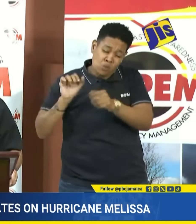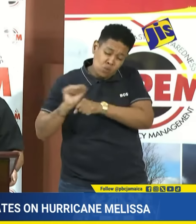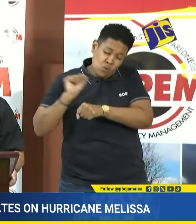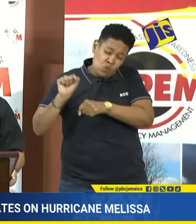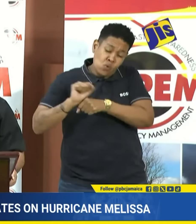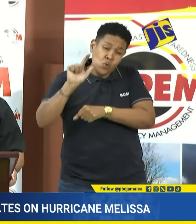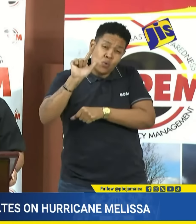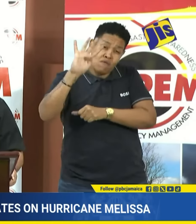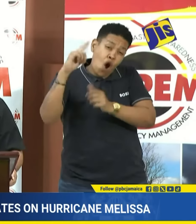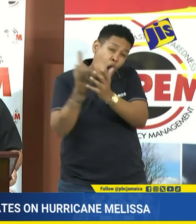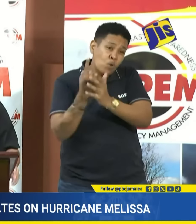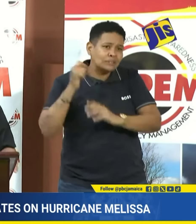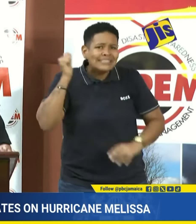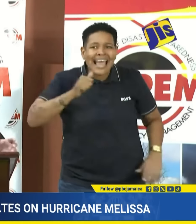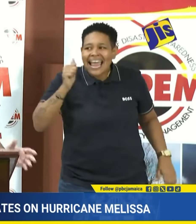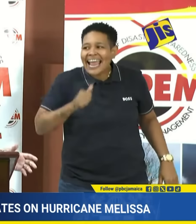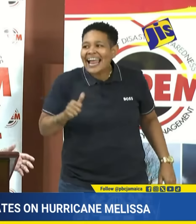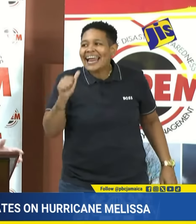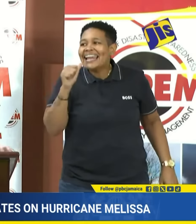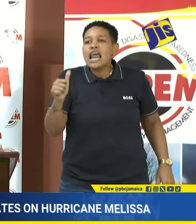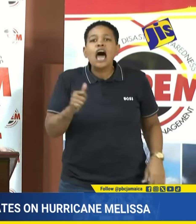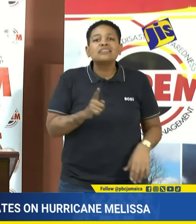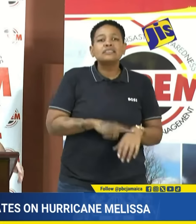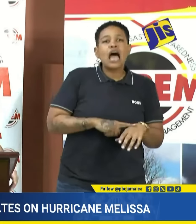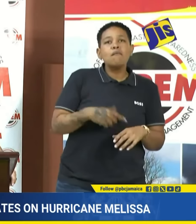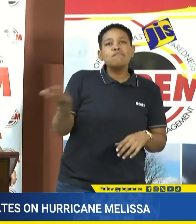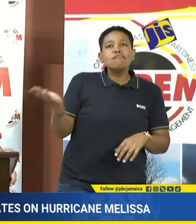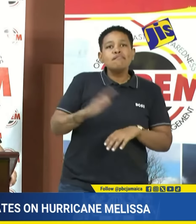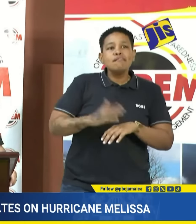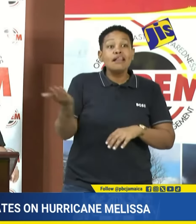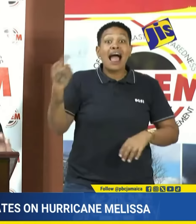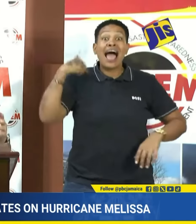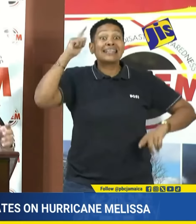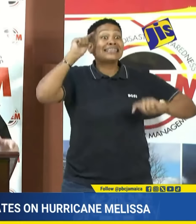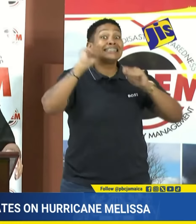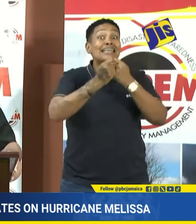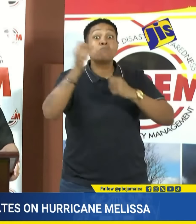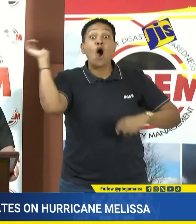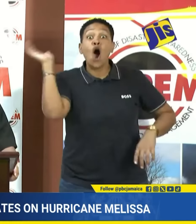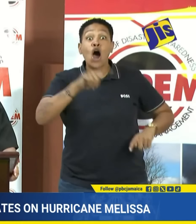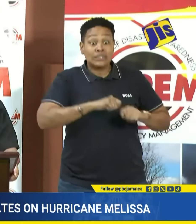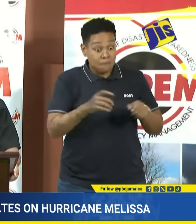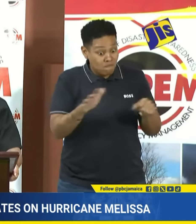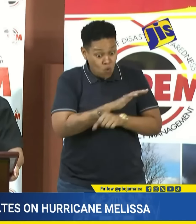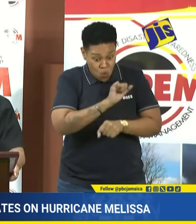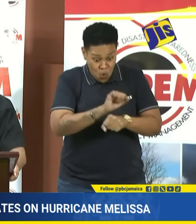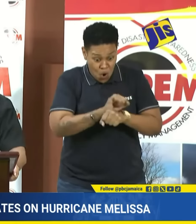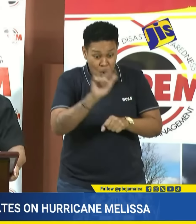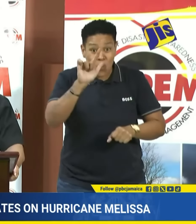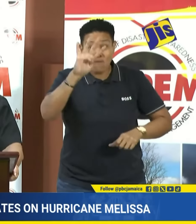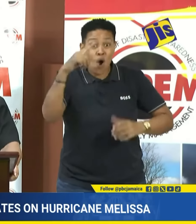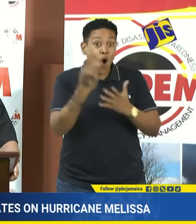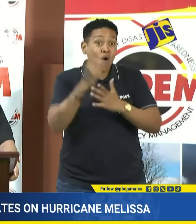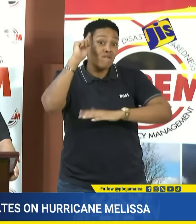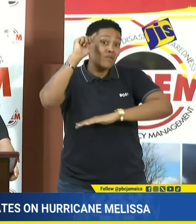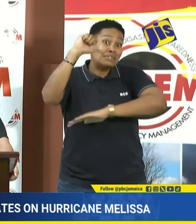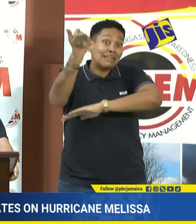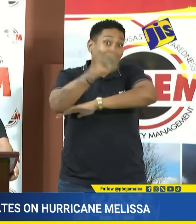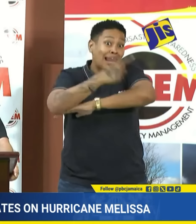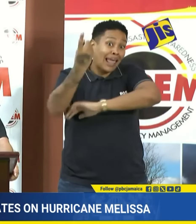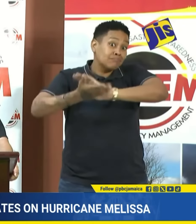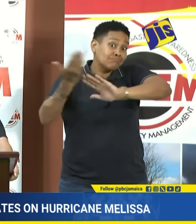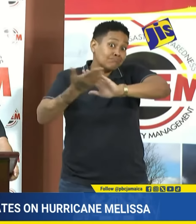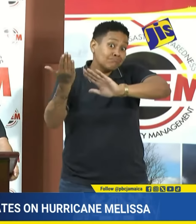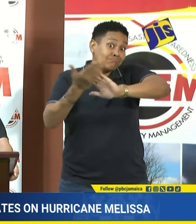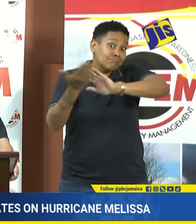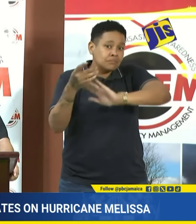working 24 hours a day, not on shift or I think in teams. I think every team is fully engaged over the last 10 days as we've been tracking